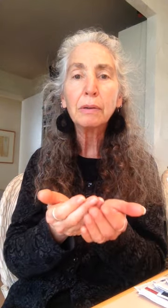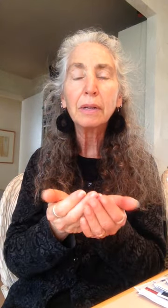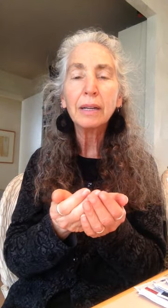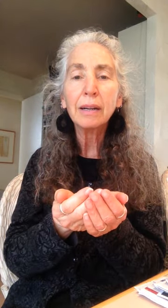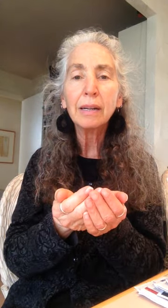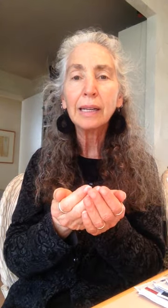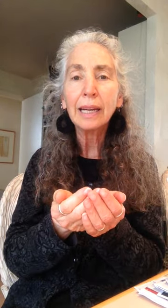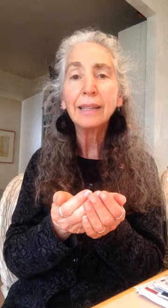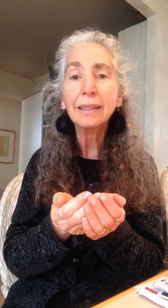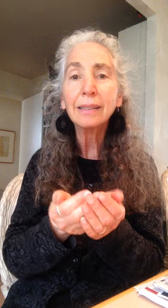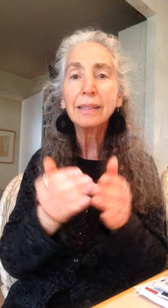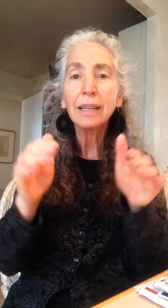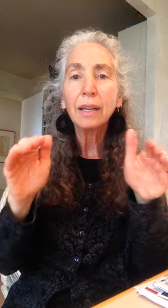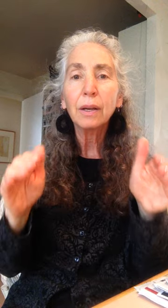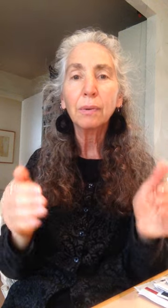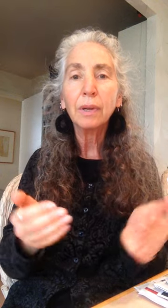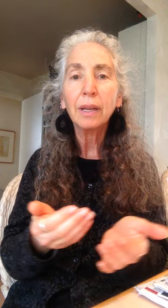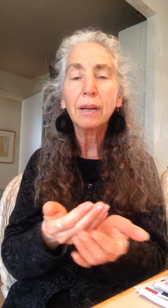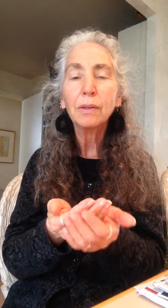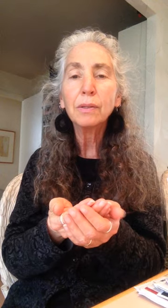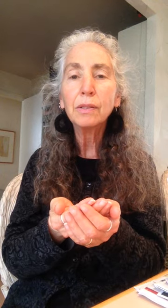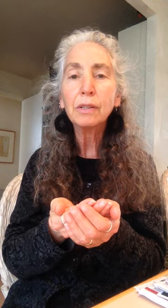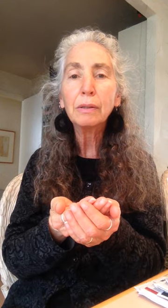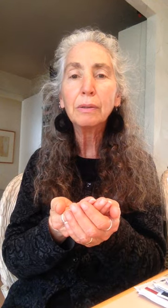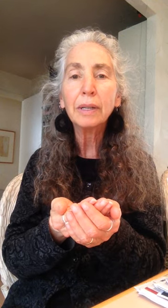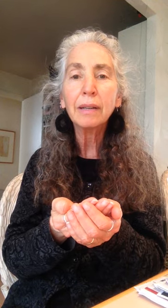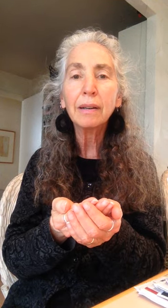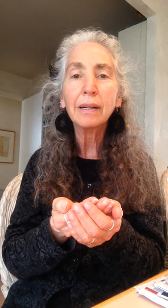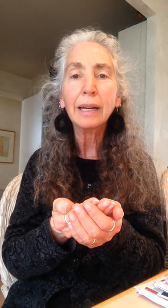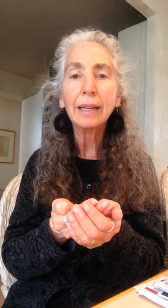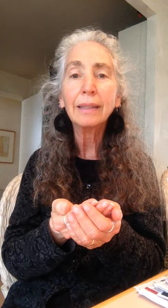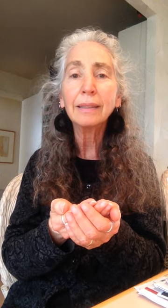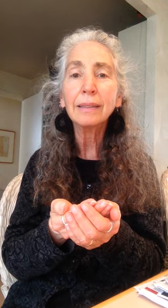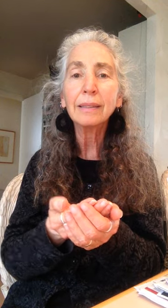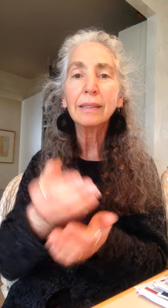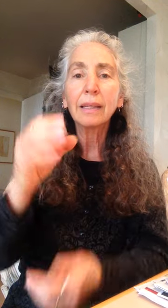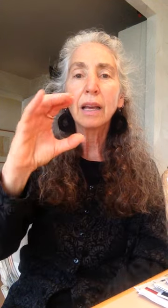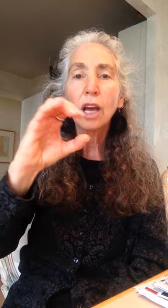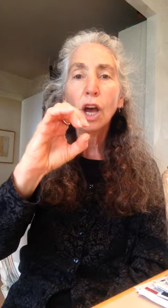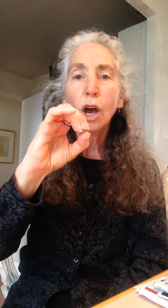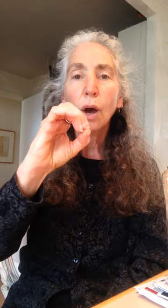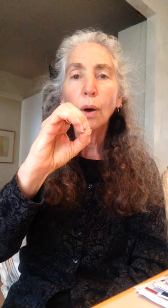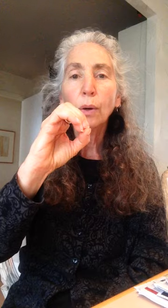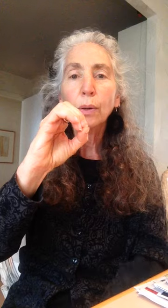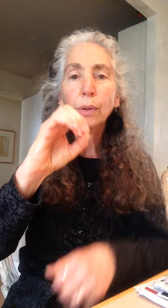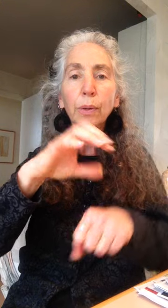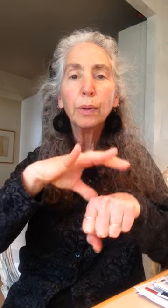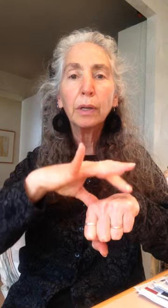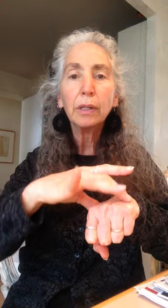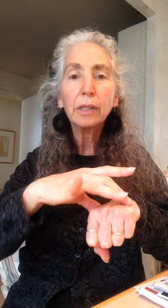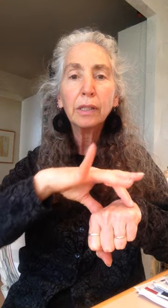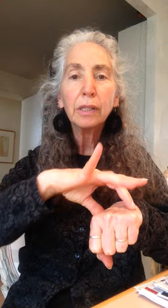in our hands we hold you in our hands oh earth